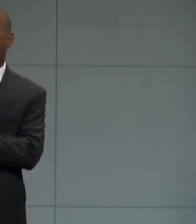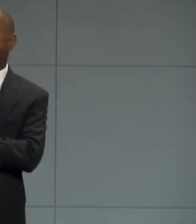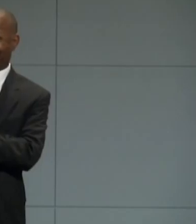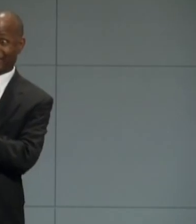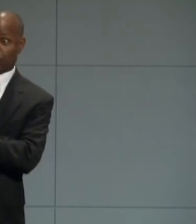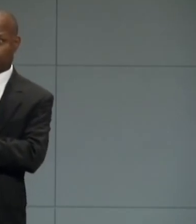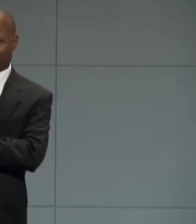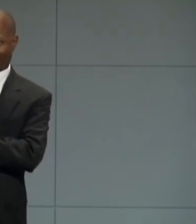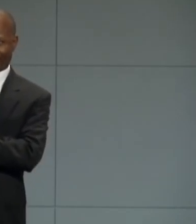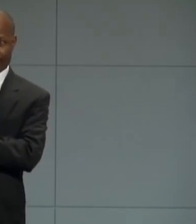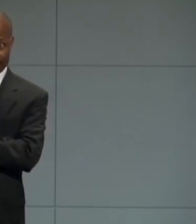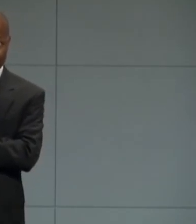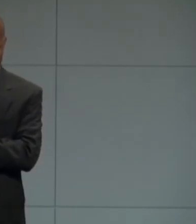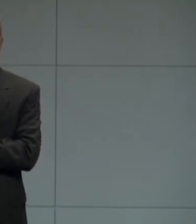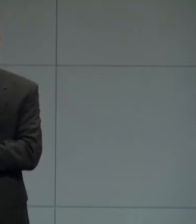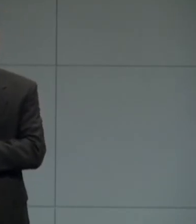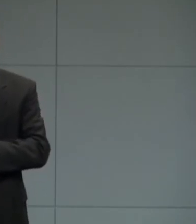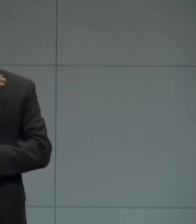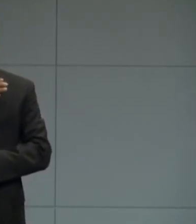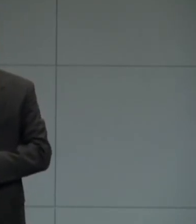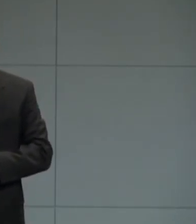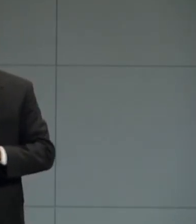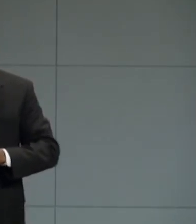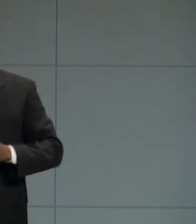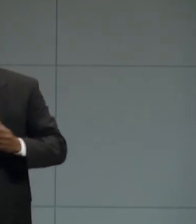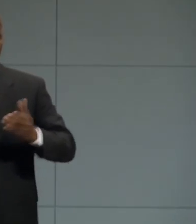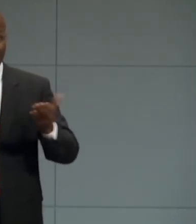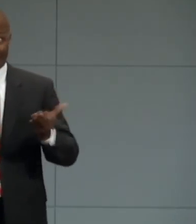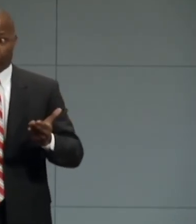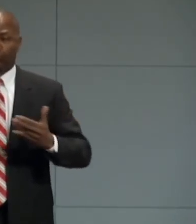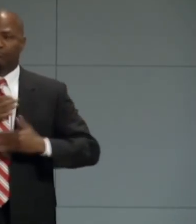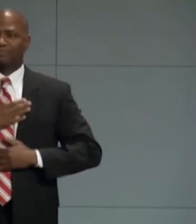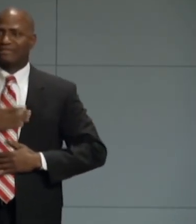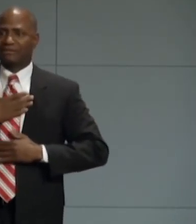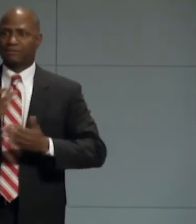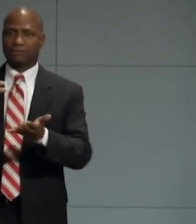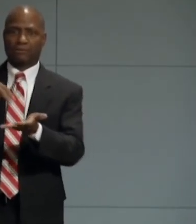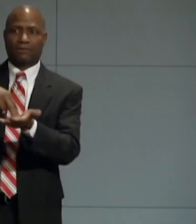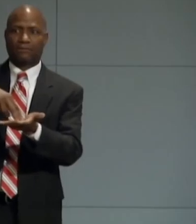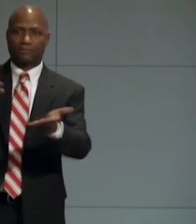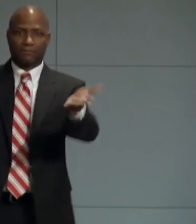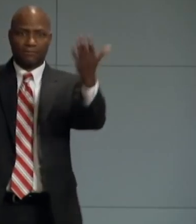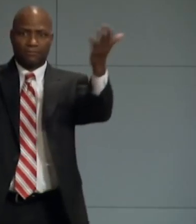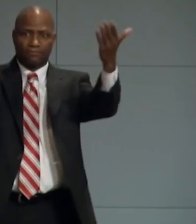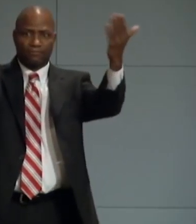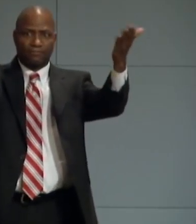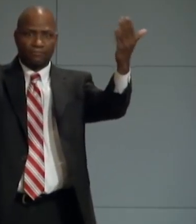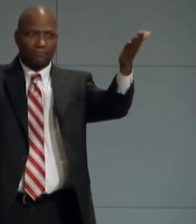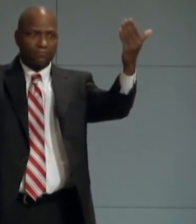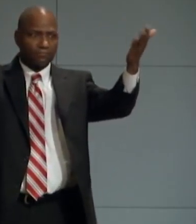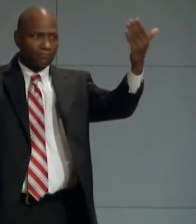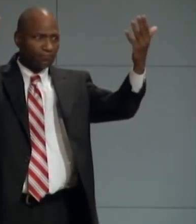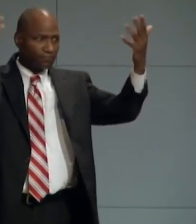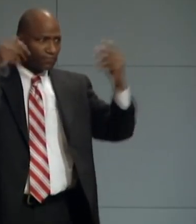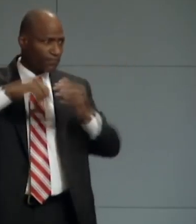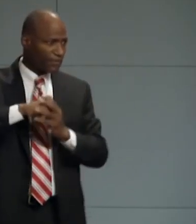But we were a slave-holding country for twice as long as we were a free country.